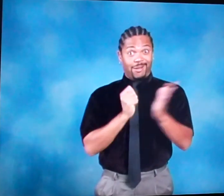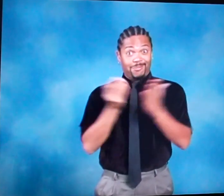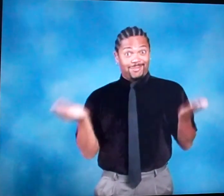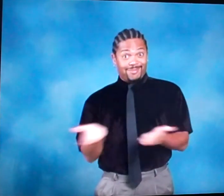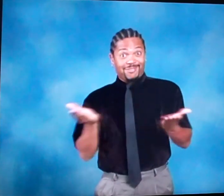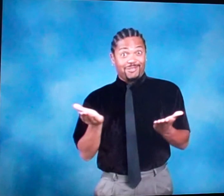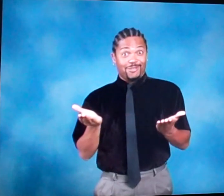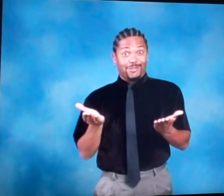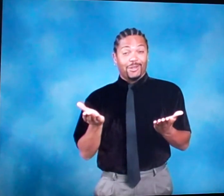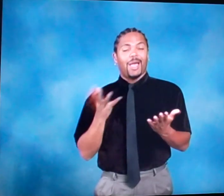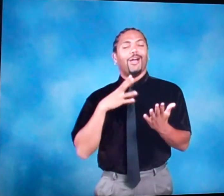enjoying themselves.